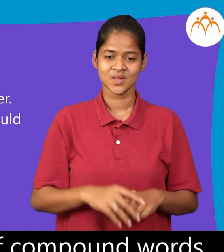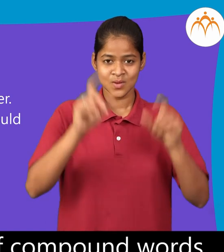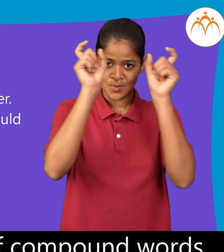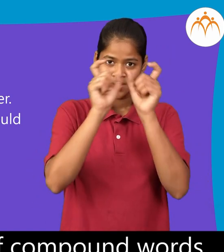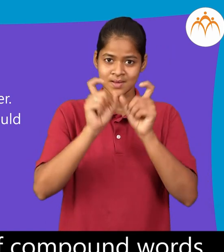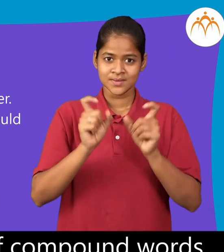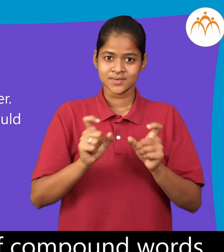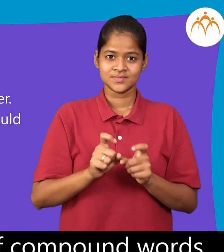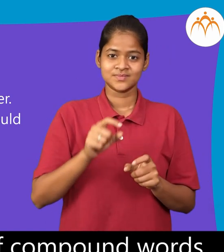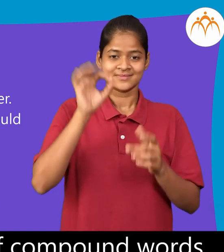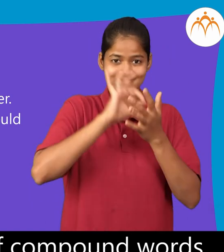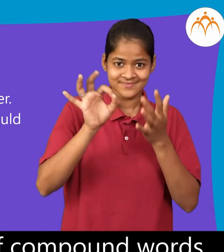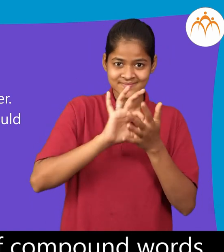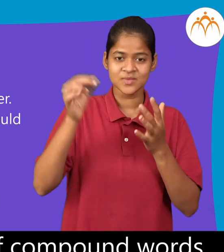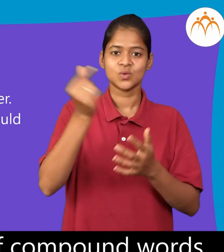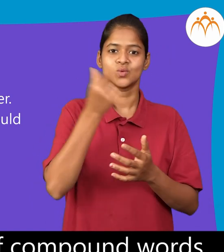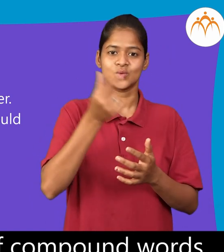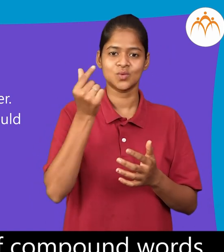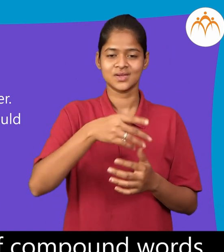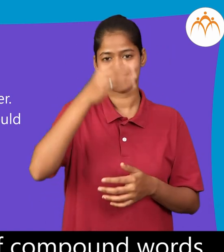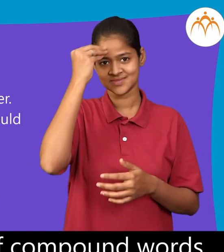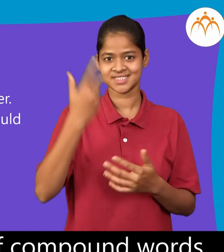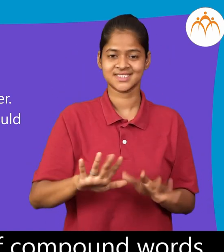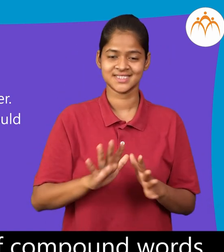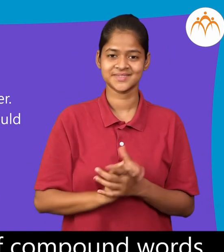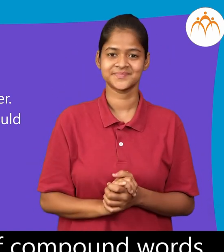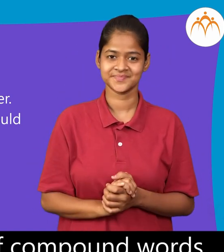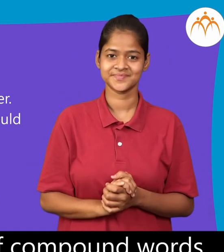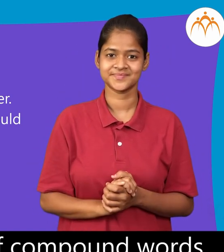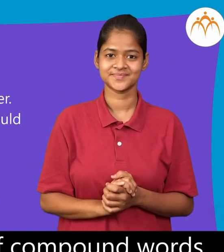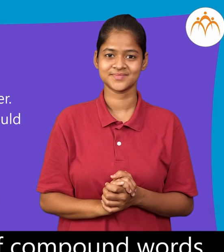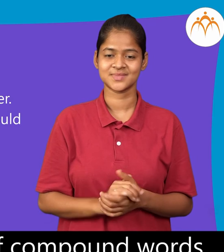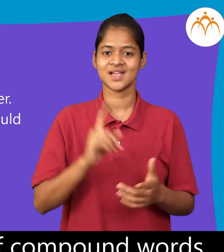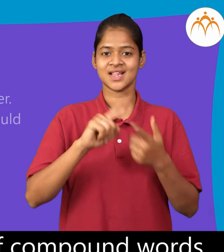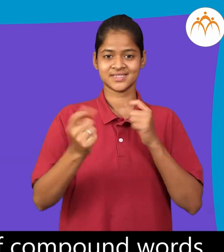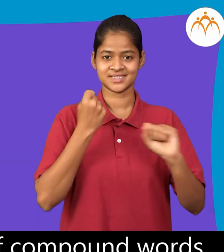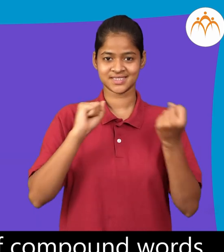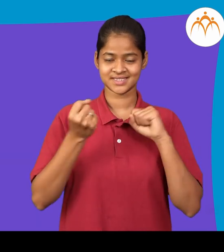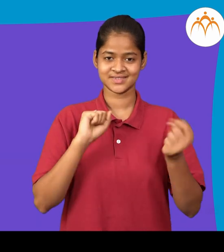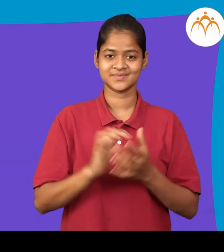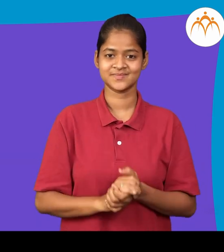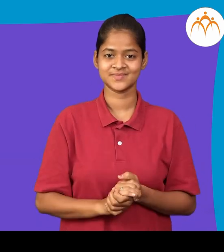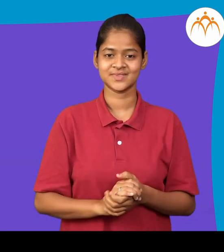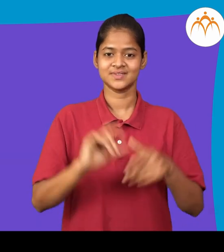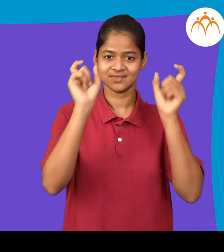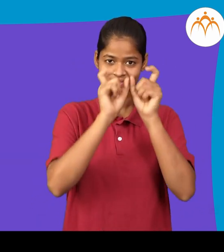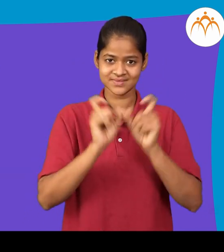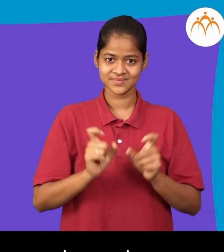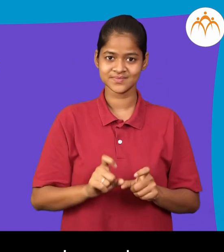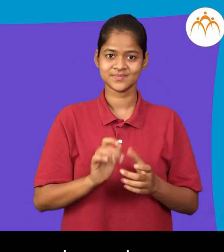tried to make use of compound words in a sentence. Exercise.